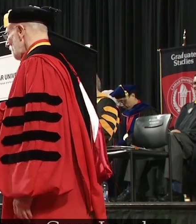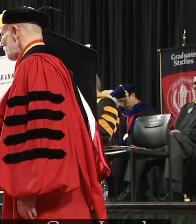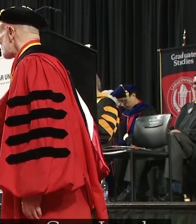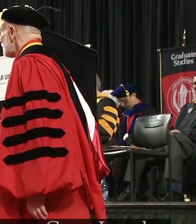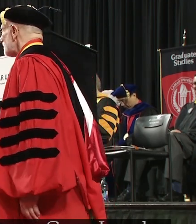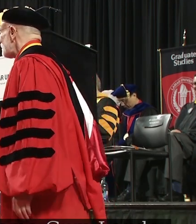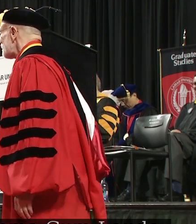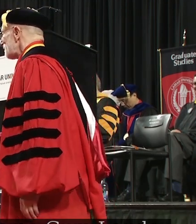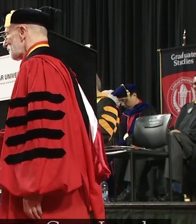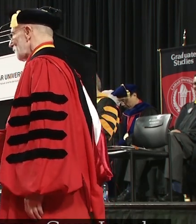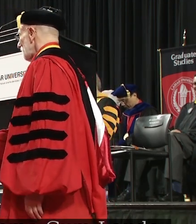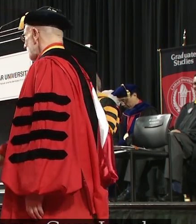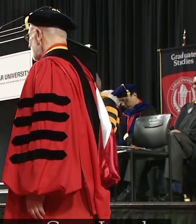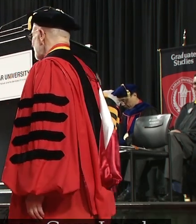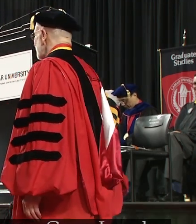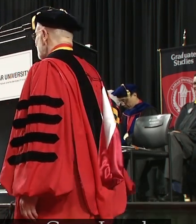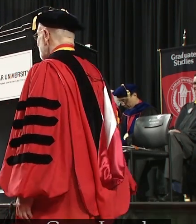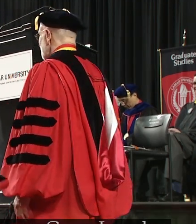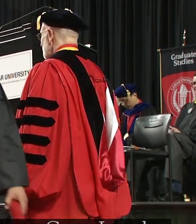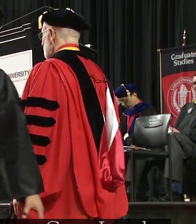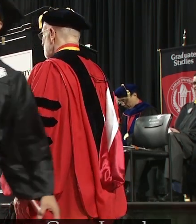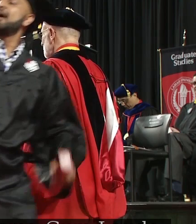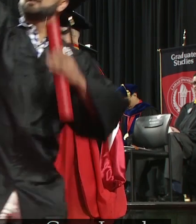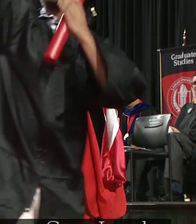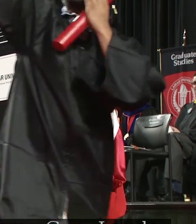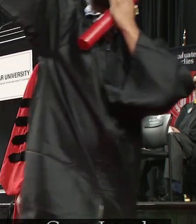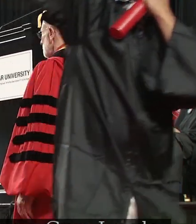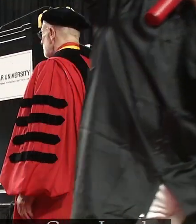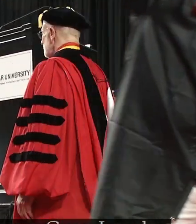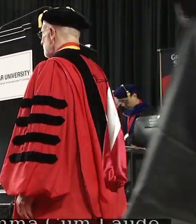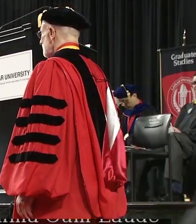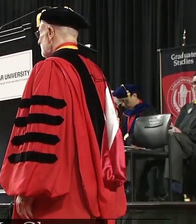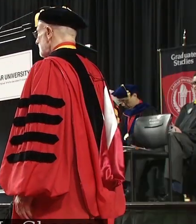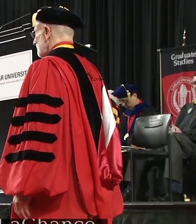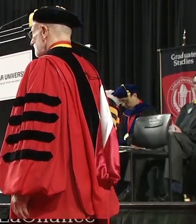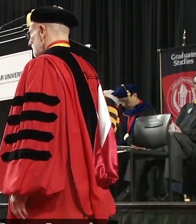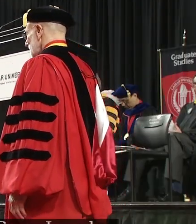Graduating summa cum laude, Jana Elaine Lacey.